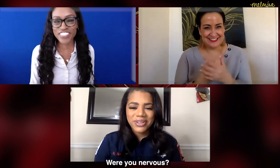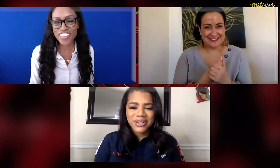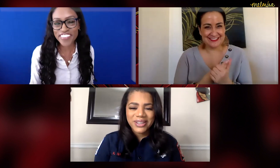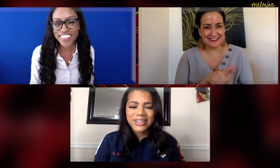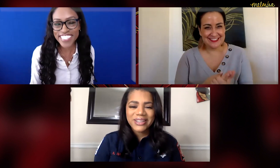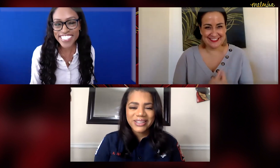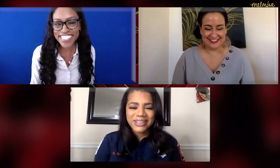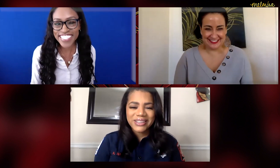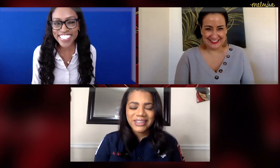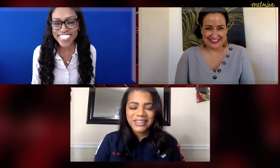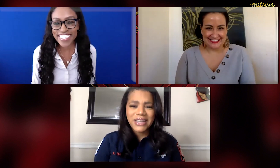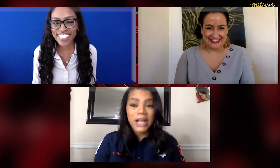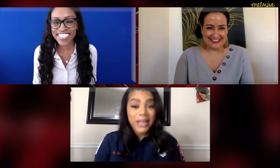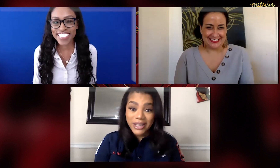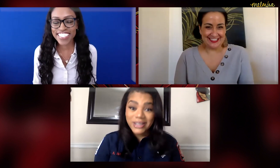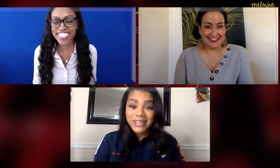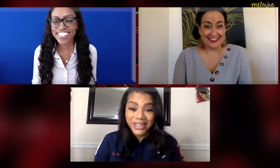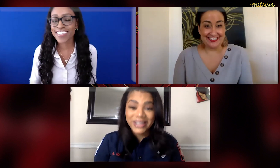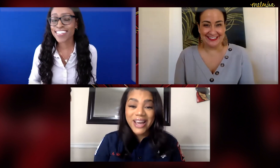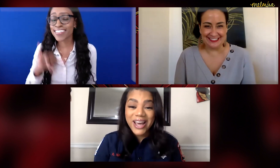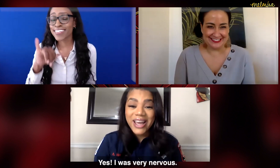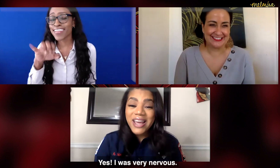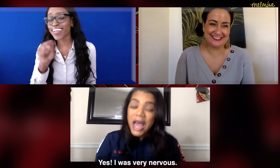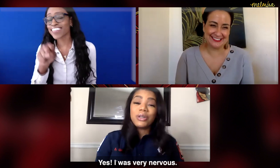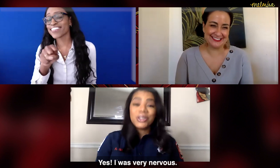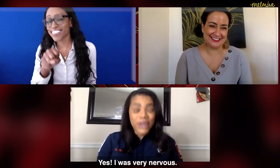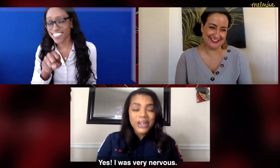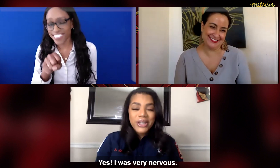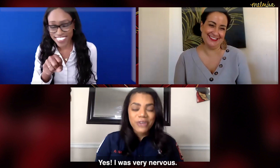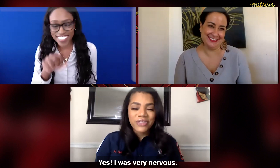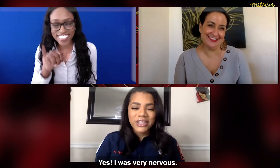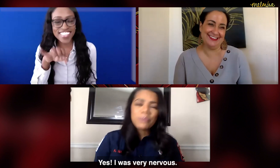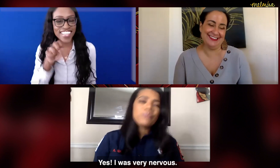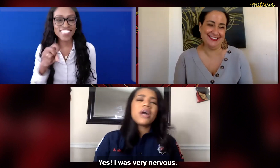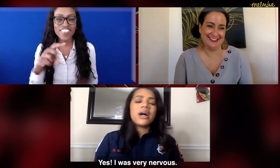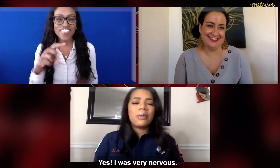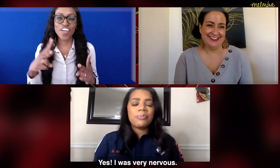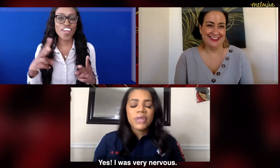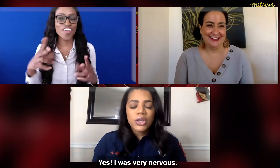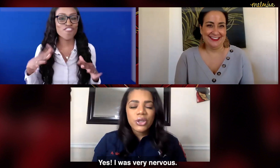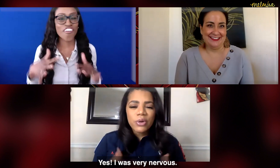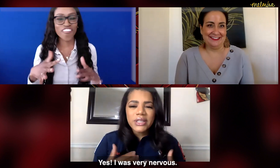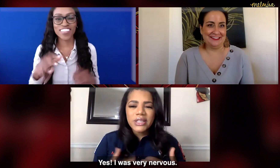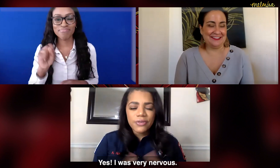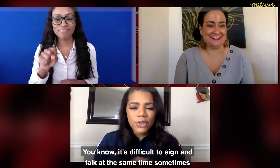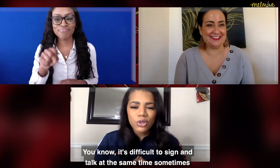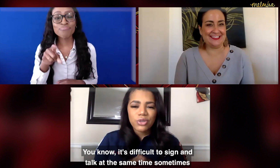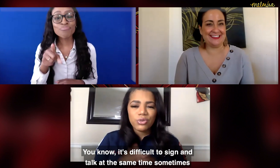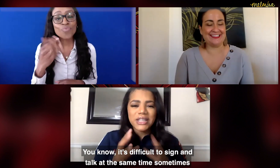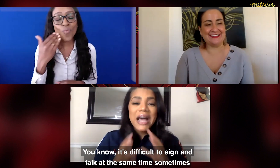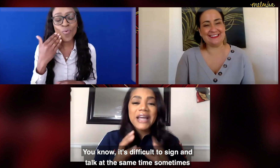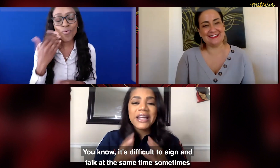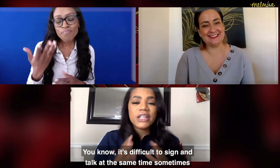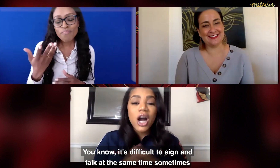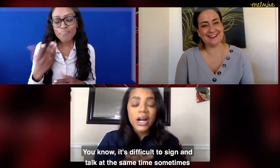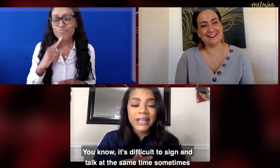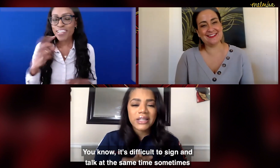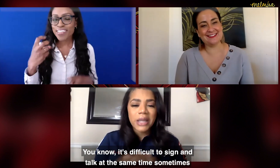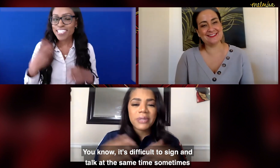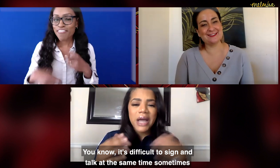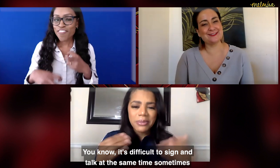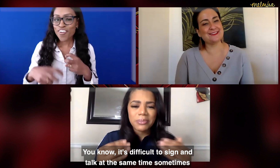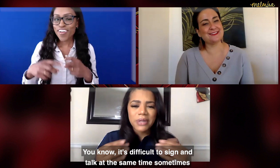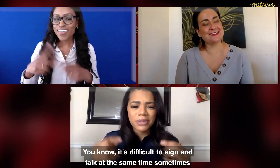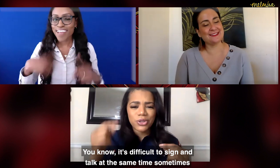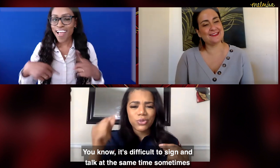Are you nervous? yes, I was very nervous. It's difficult to sign and talk at the